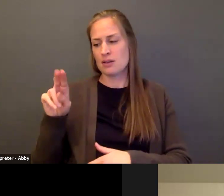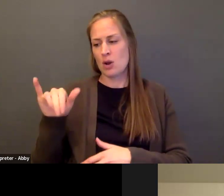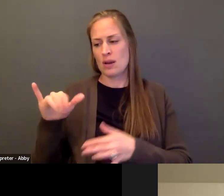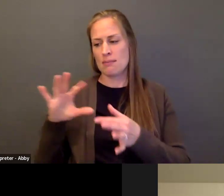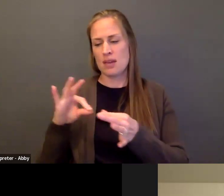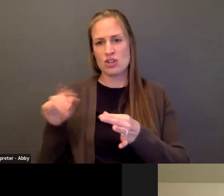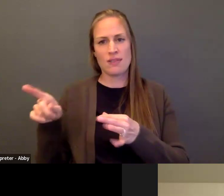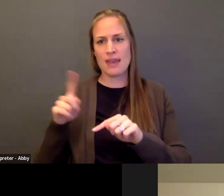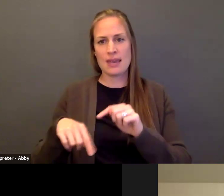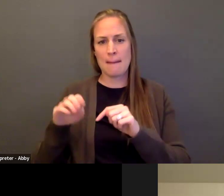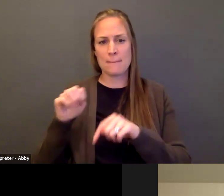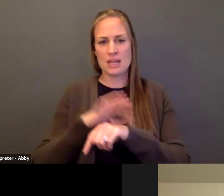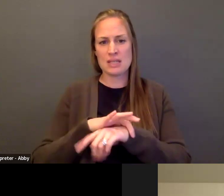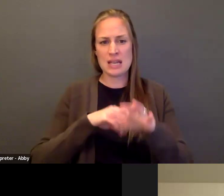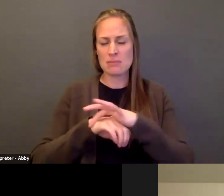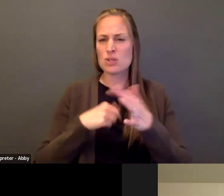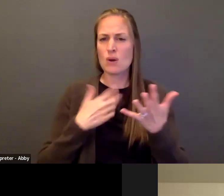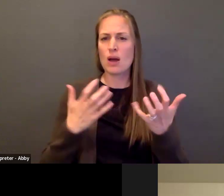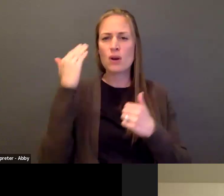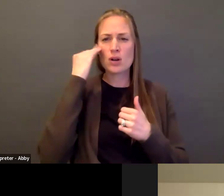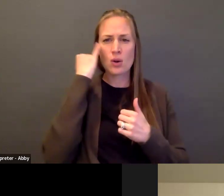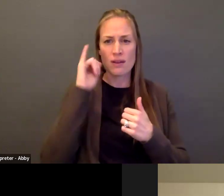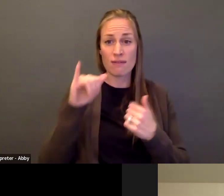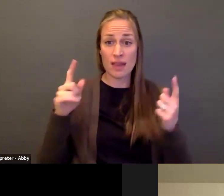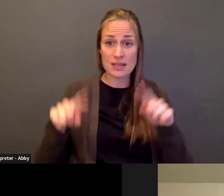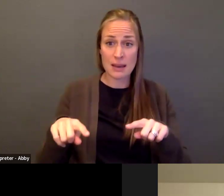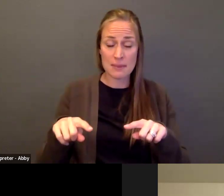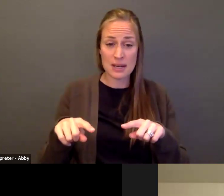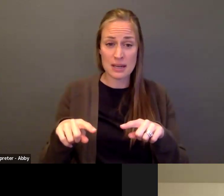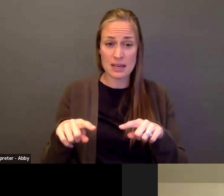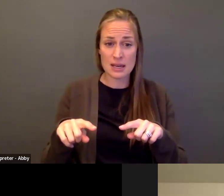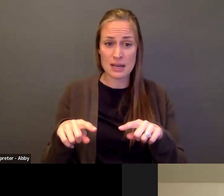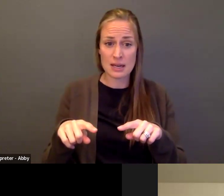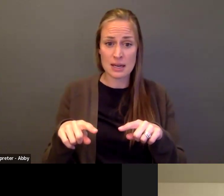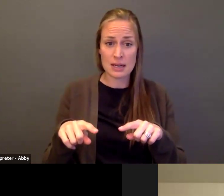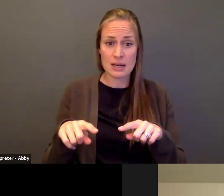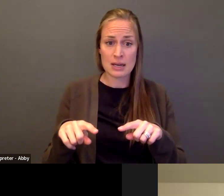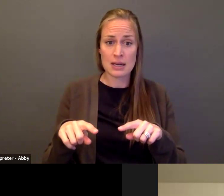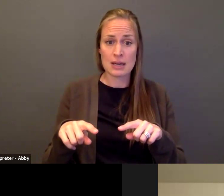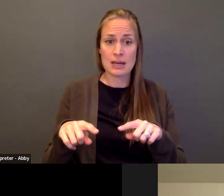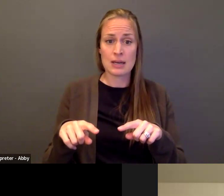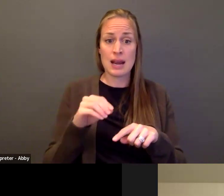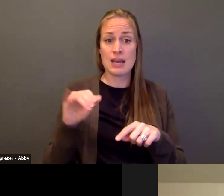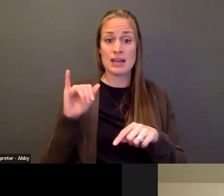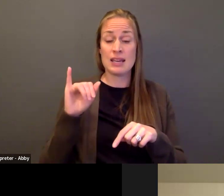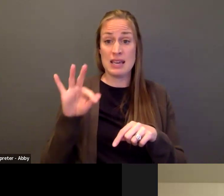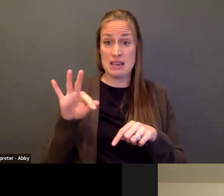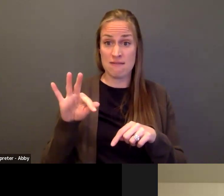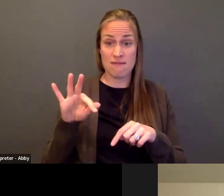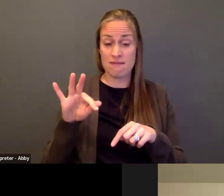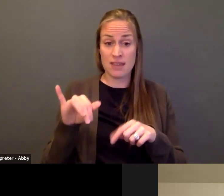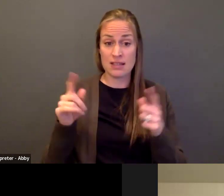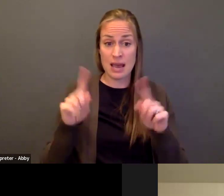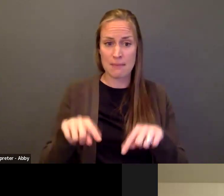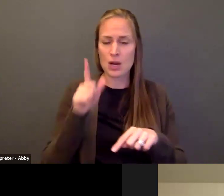know if that's happening, and also is that at that point, who do we reach out to support, because we're